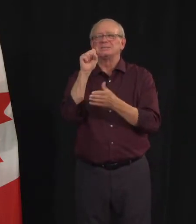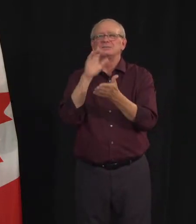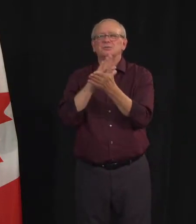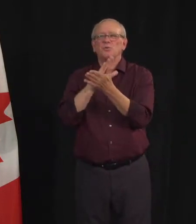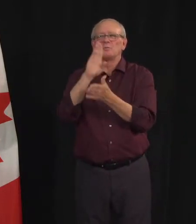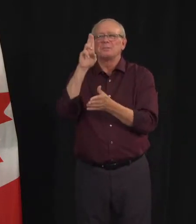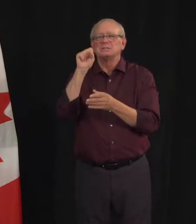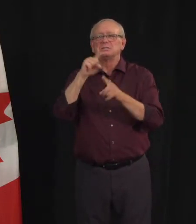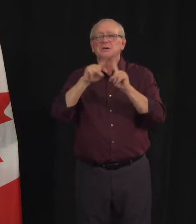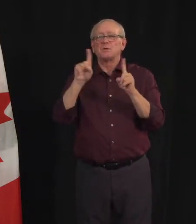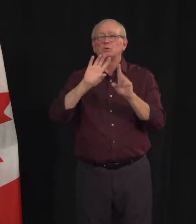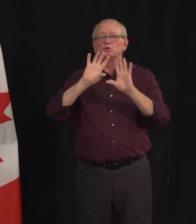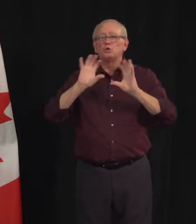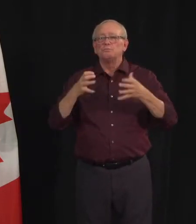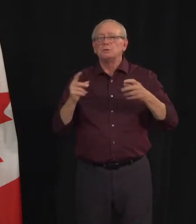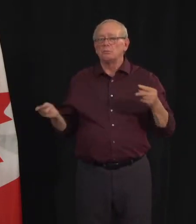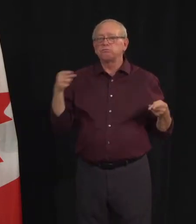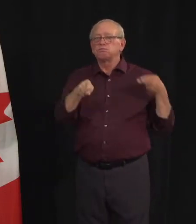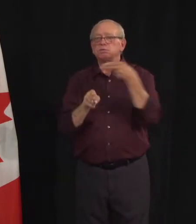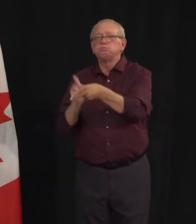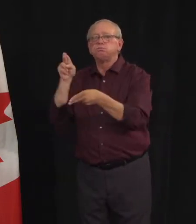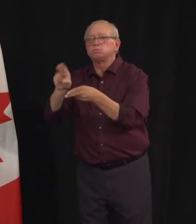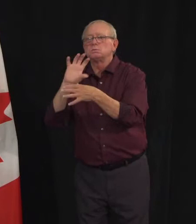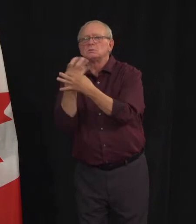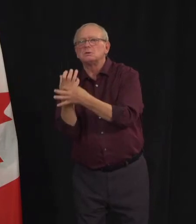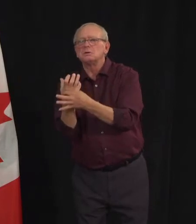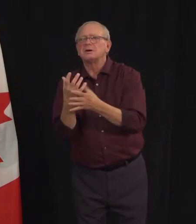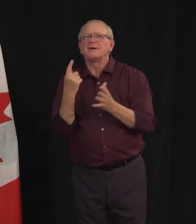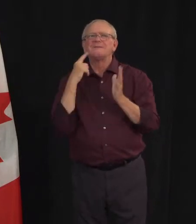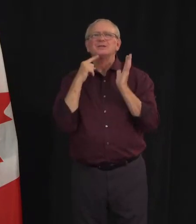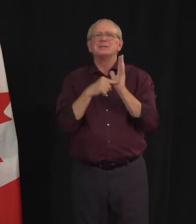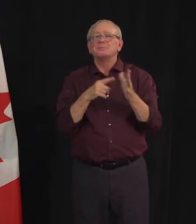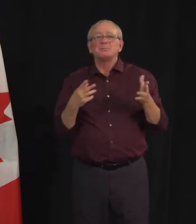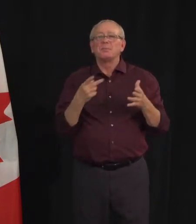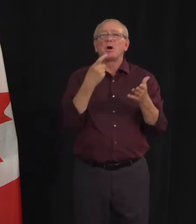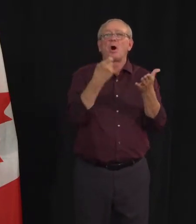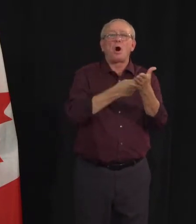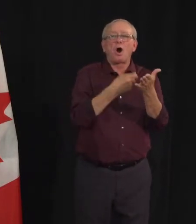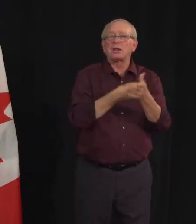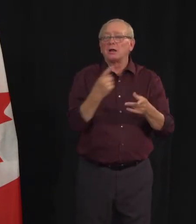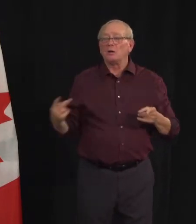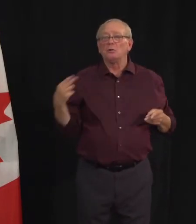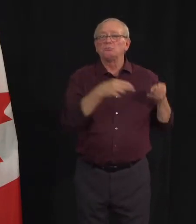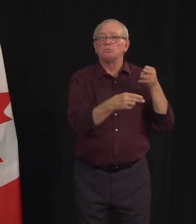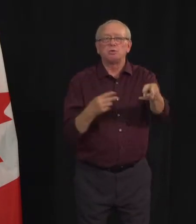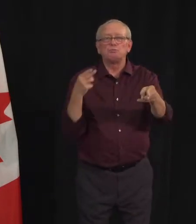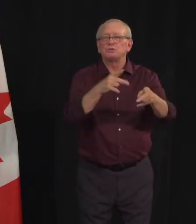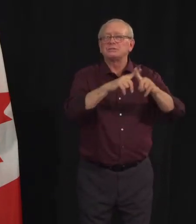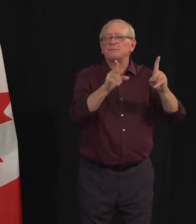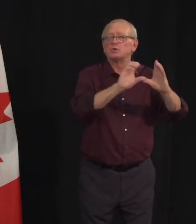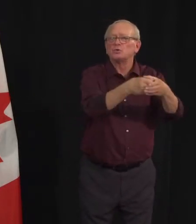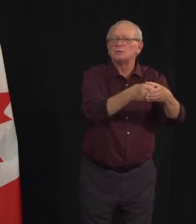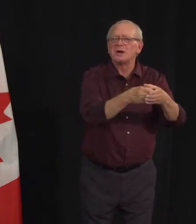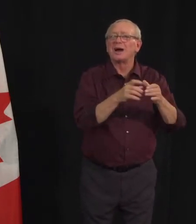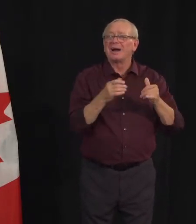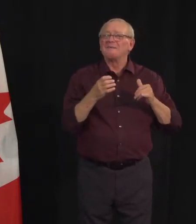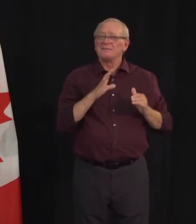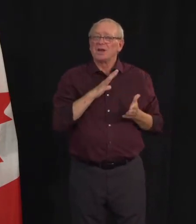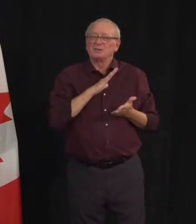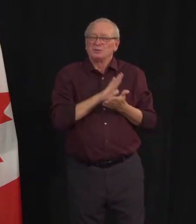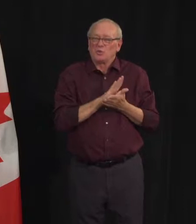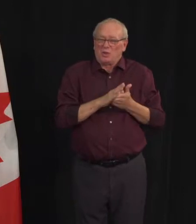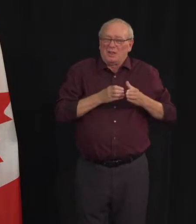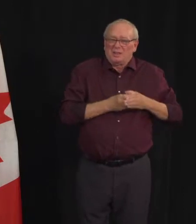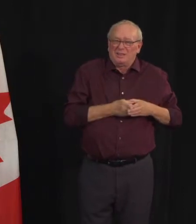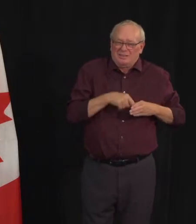their family themselves have with neighbors, family, that sort of thing. So my question is, how effective is the cohort system when some people have maybe 4 or